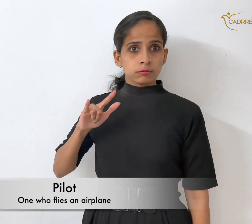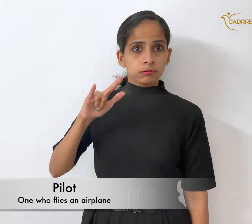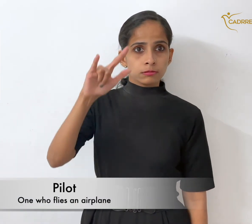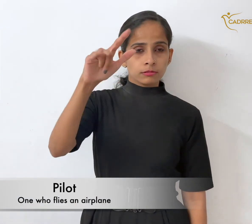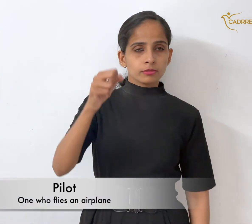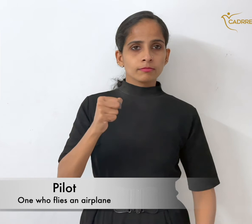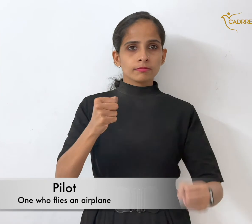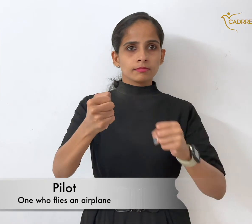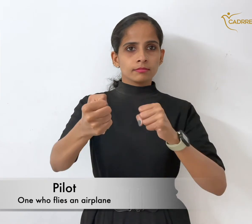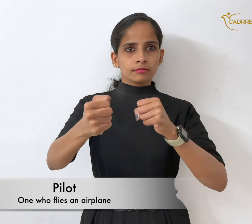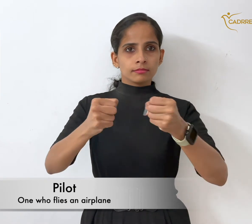Pilot.